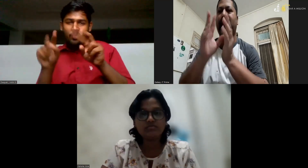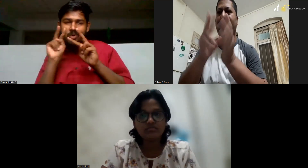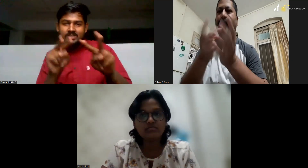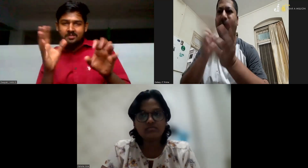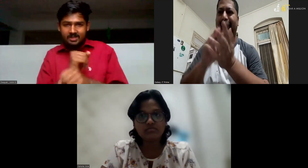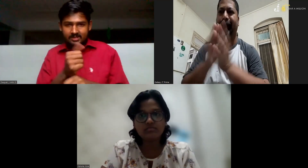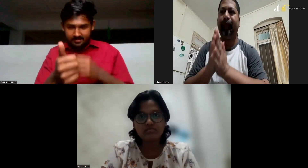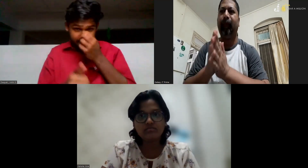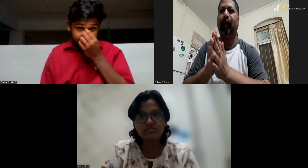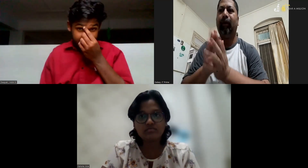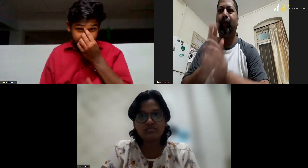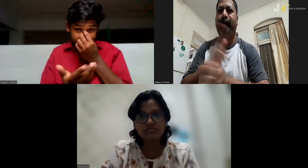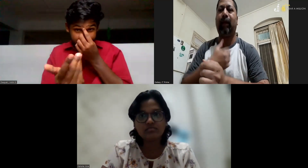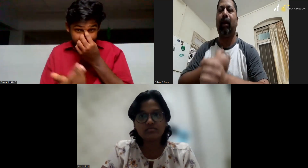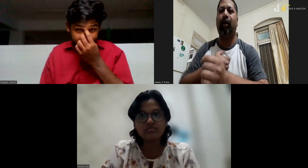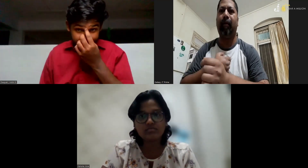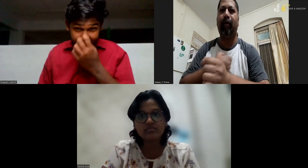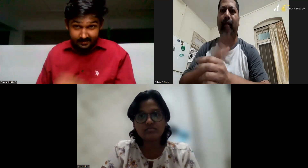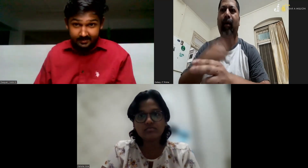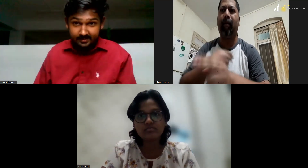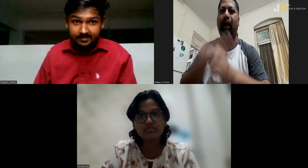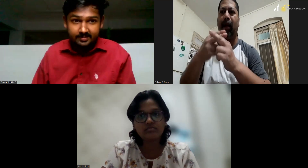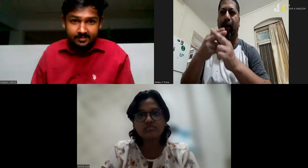Could you please repeat the question, Sanjay?